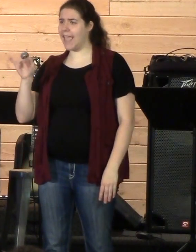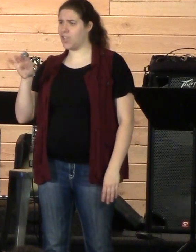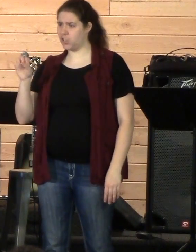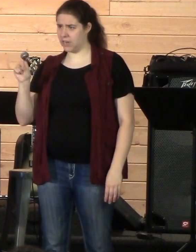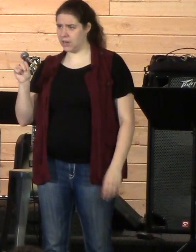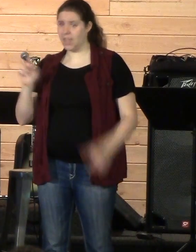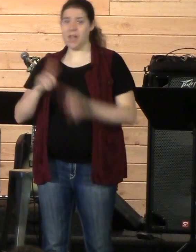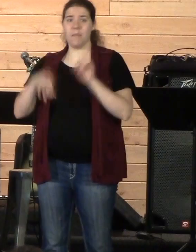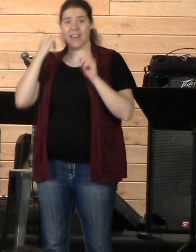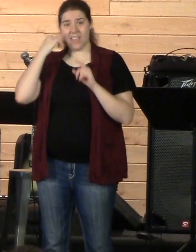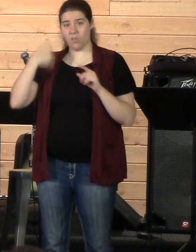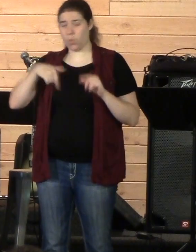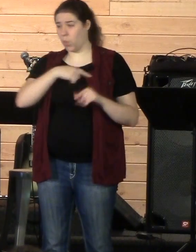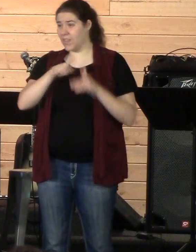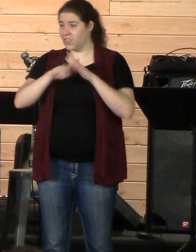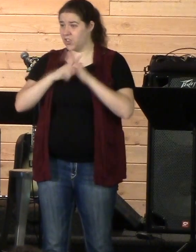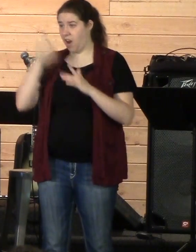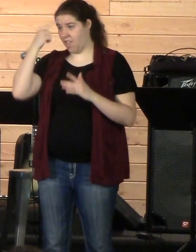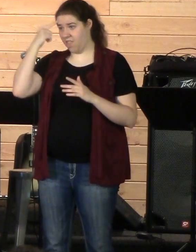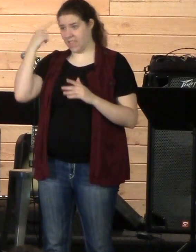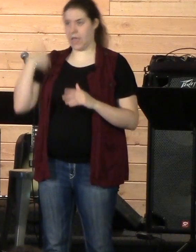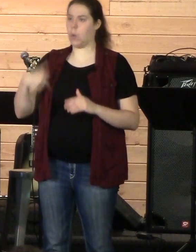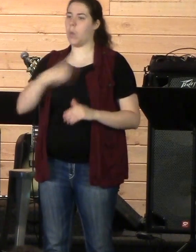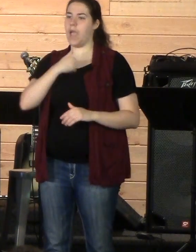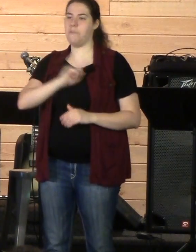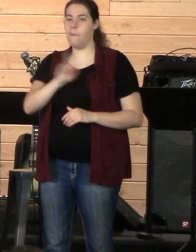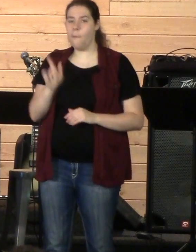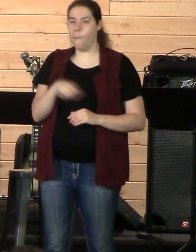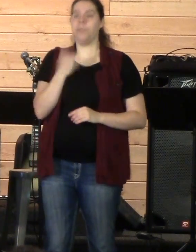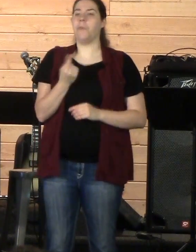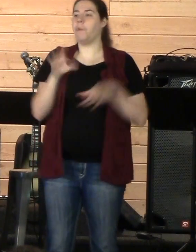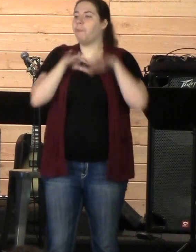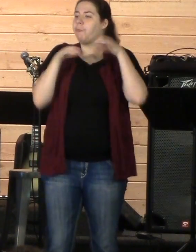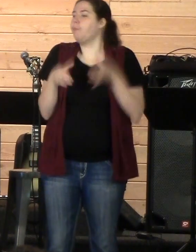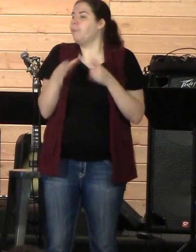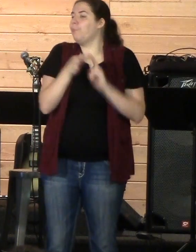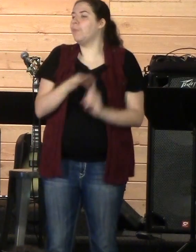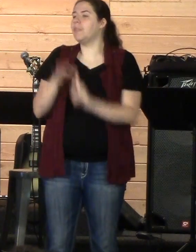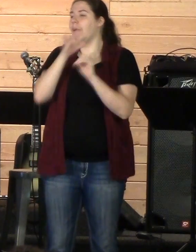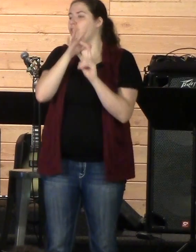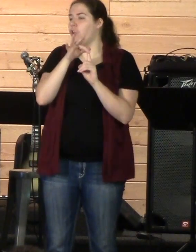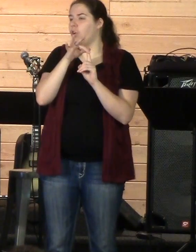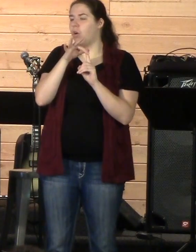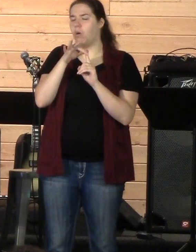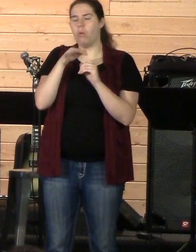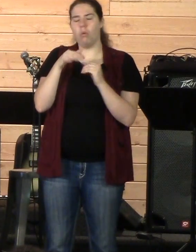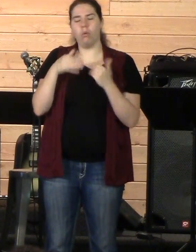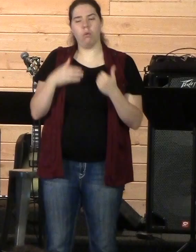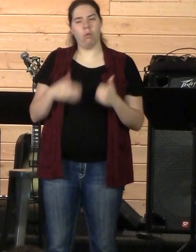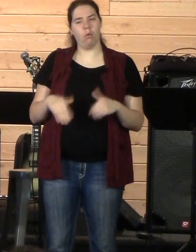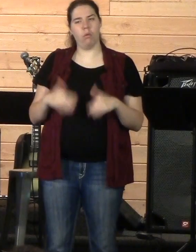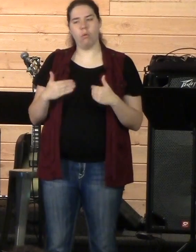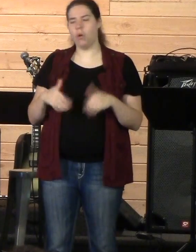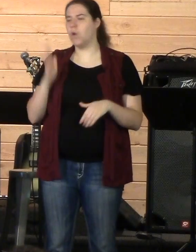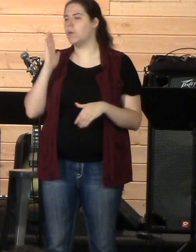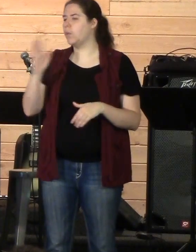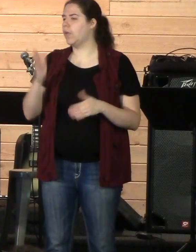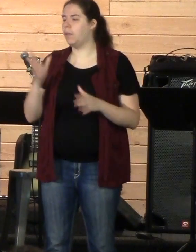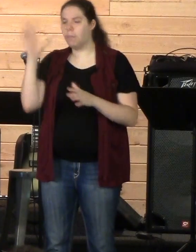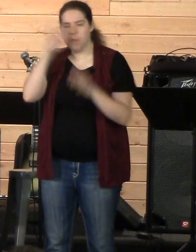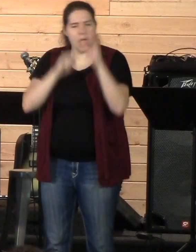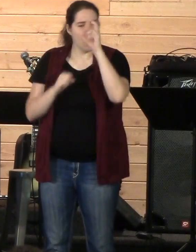start thinking we're it, we are going to miss so much of what God has for us.